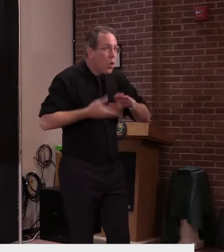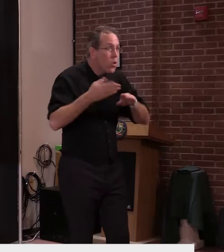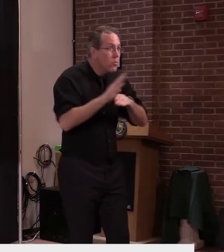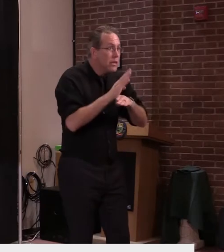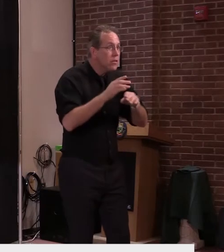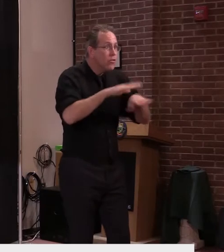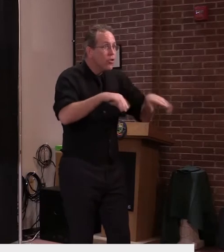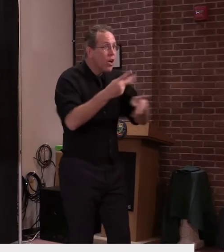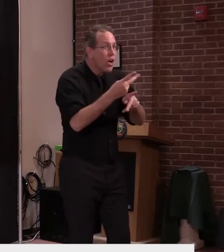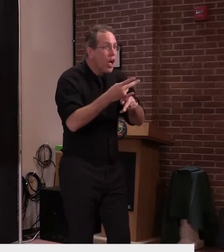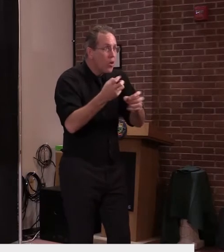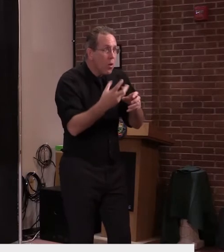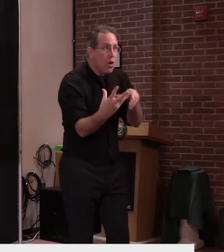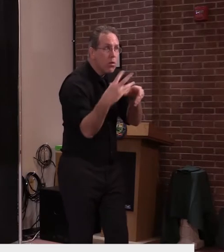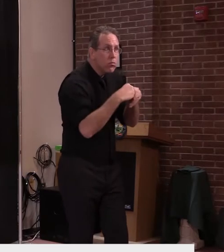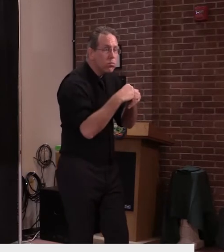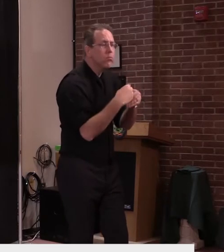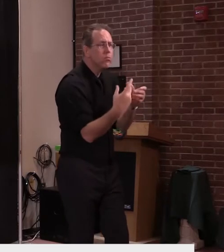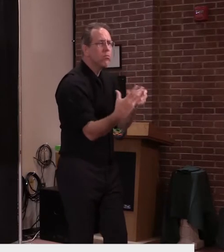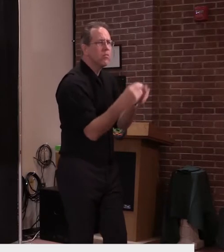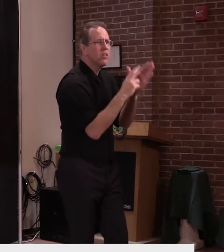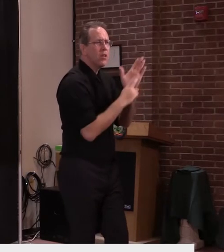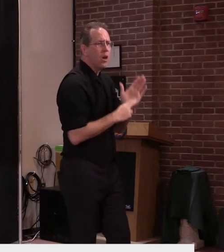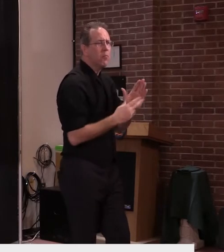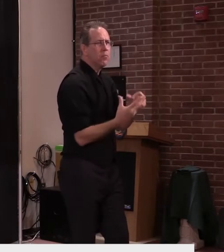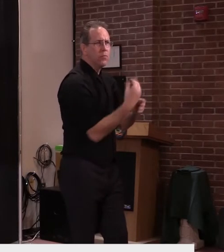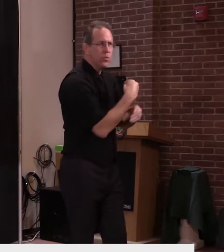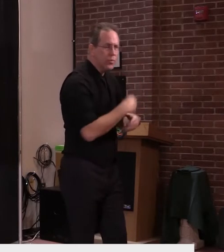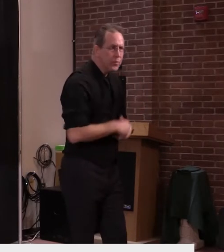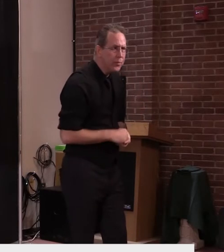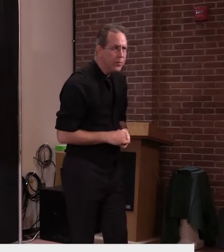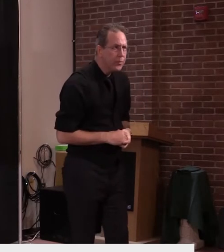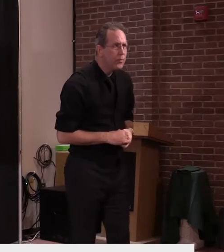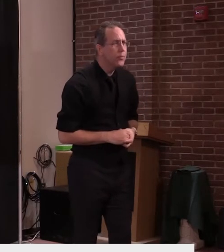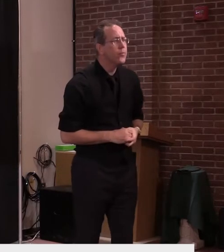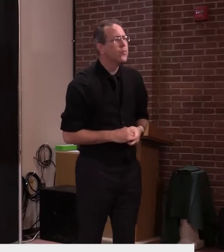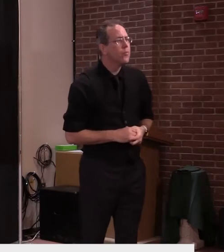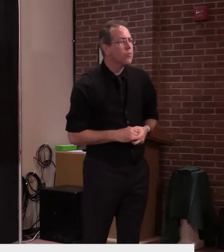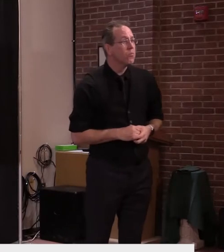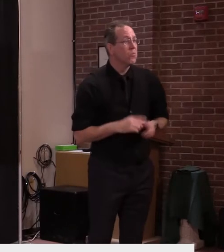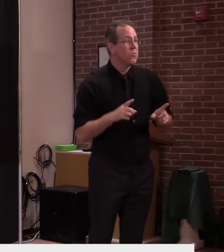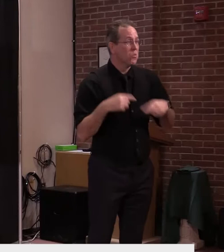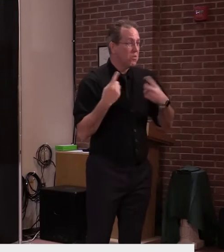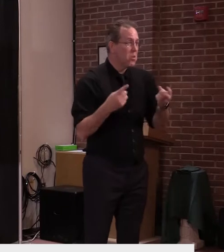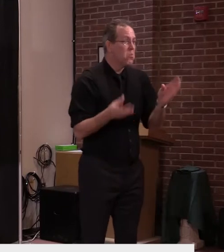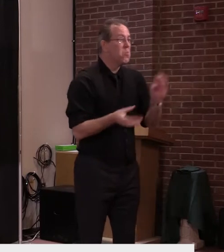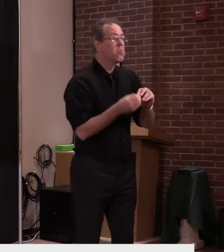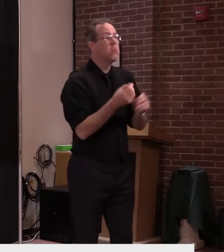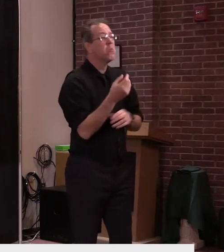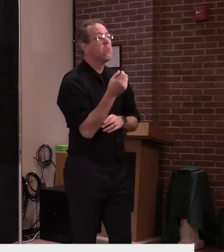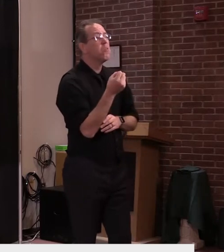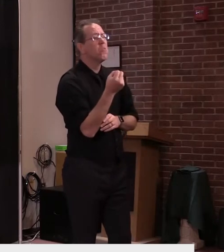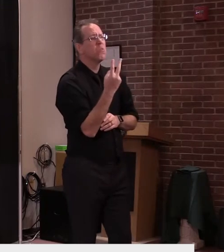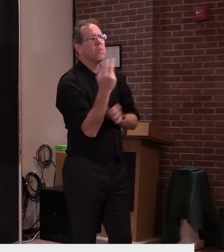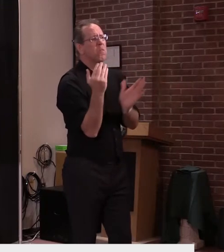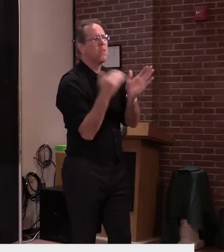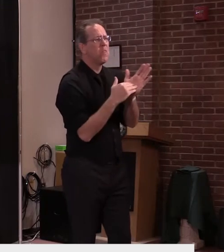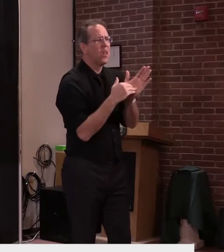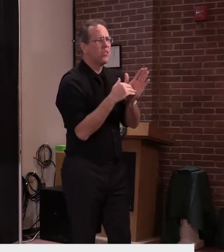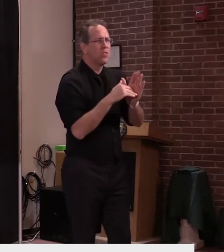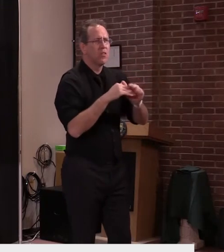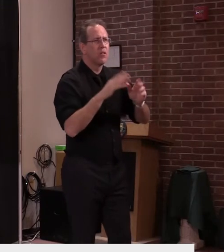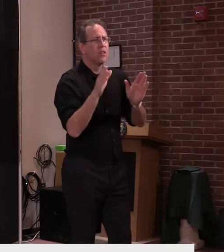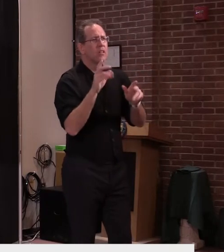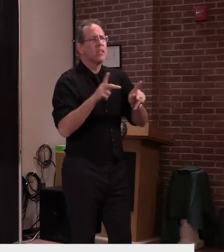website. Roughly 12,000 tests are going out to childcare providers this week, and we are also